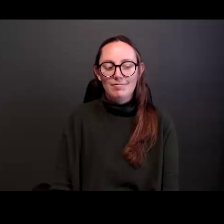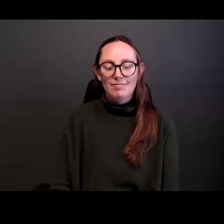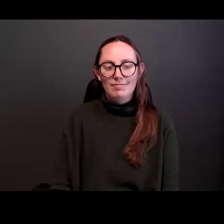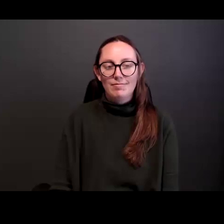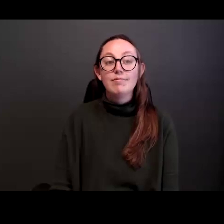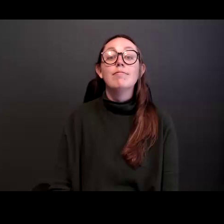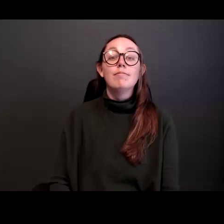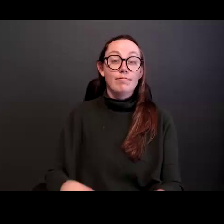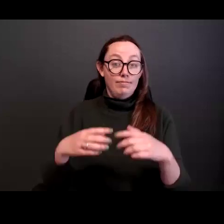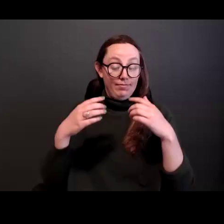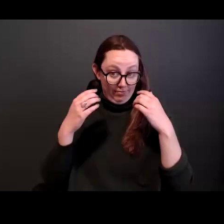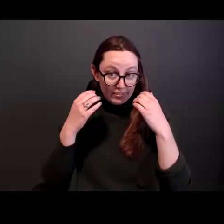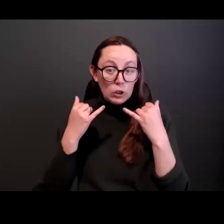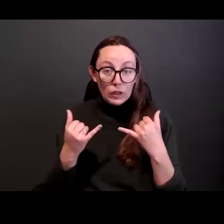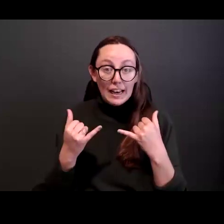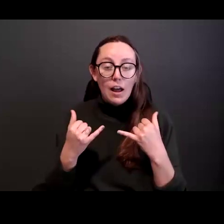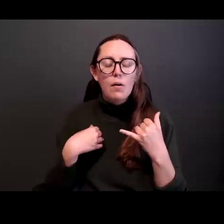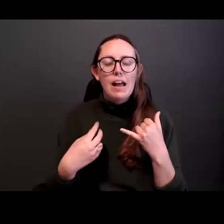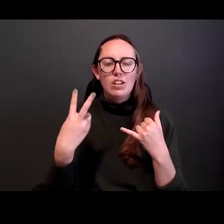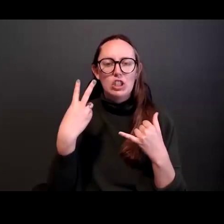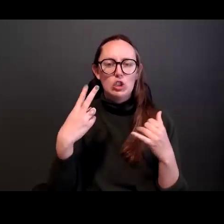So now we have the 2 monologues there.